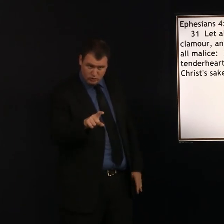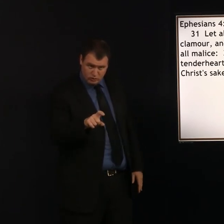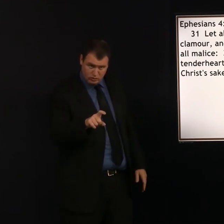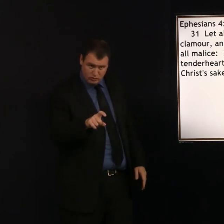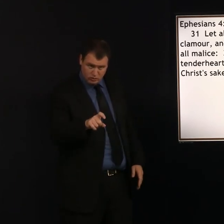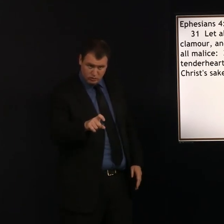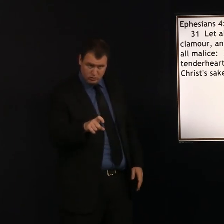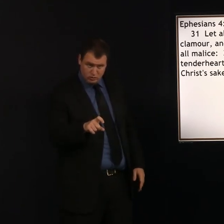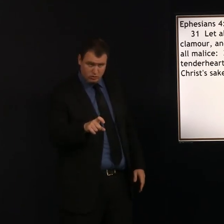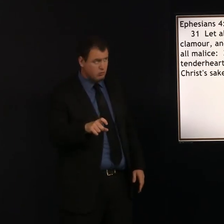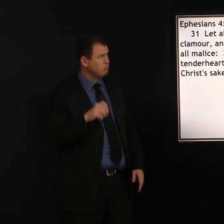Christ forgave you.